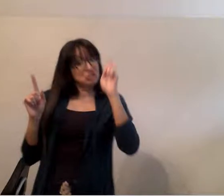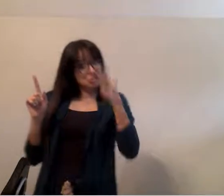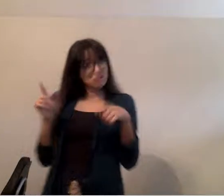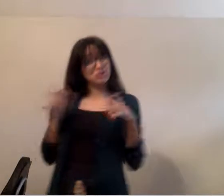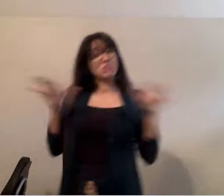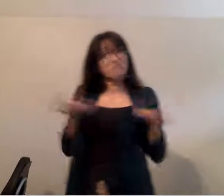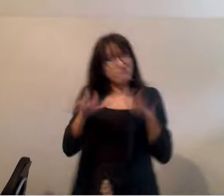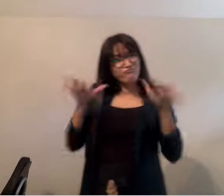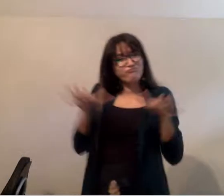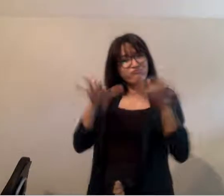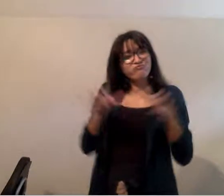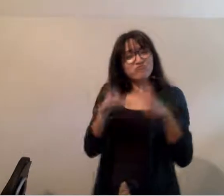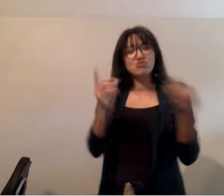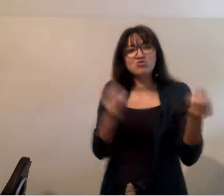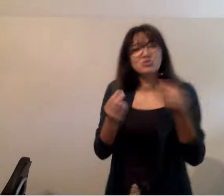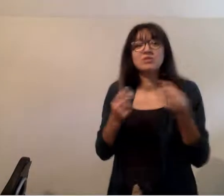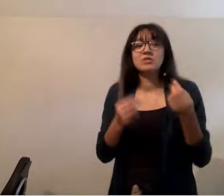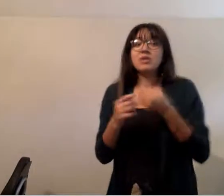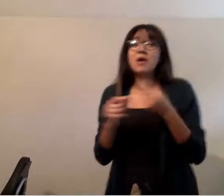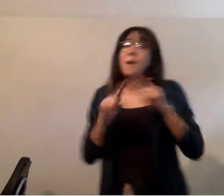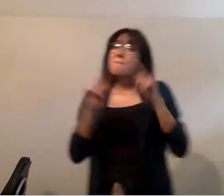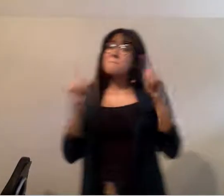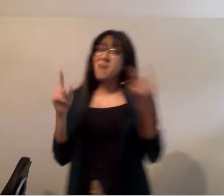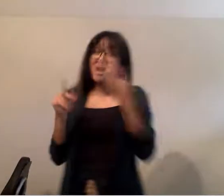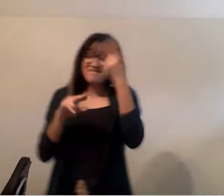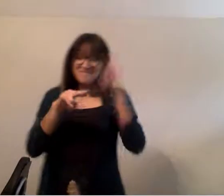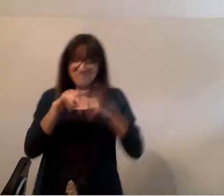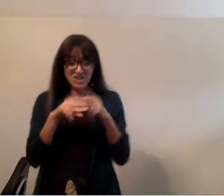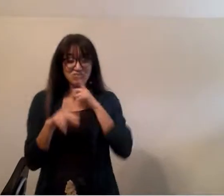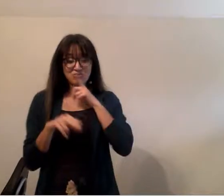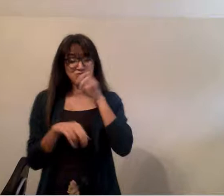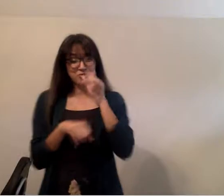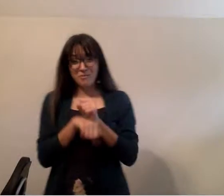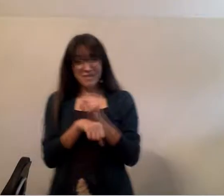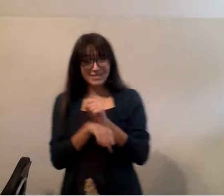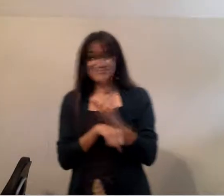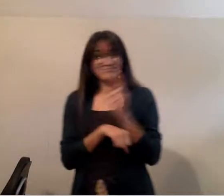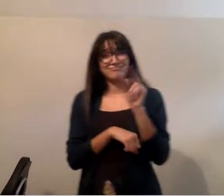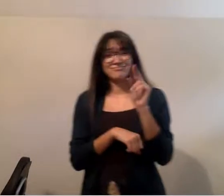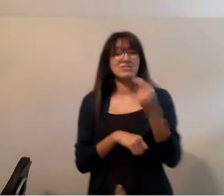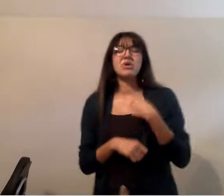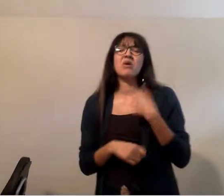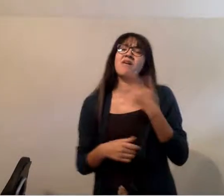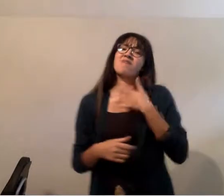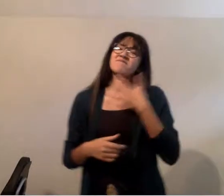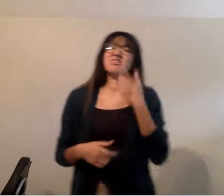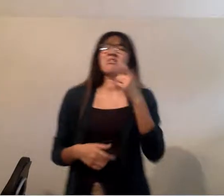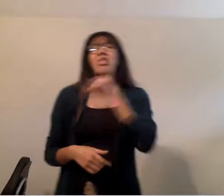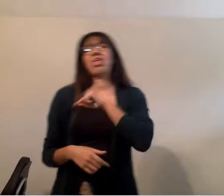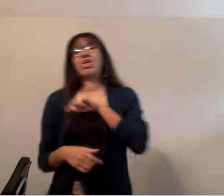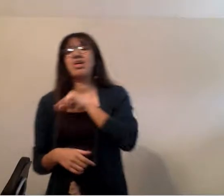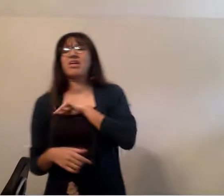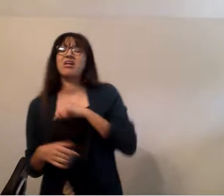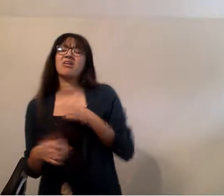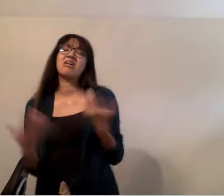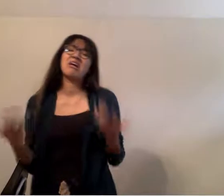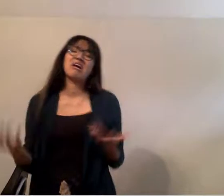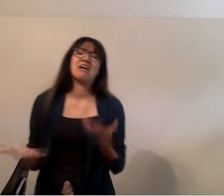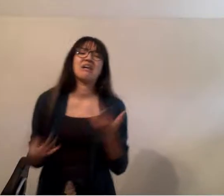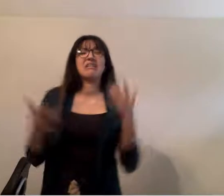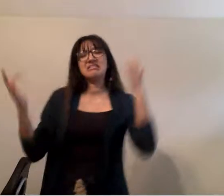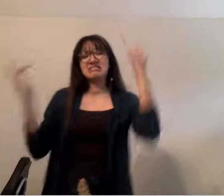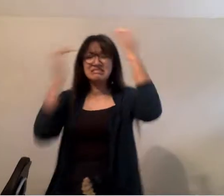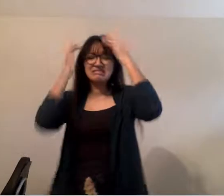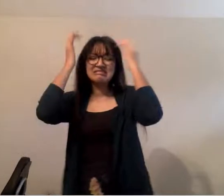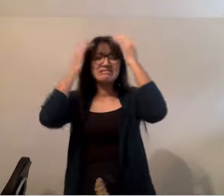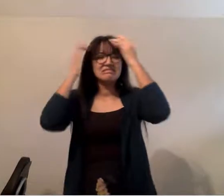completely unearned and the air is filled with guilt, dread, anxiety, self-hatred, all those good procrastinator feelings. And the question is, in